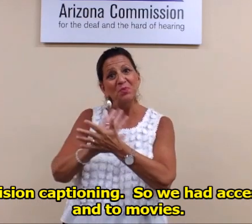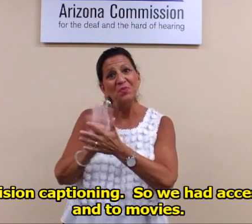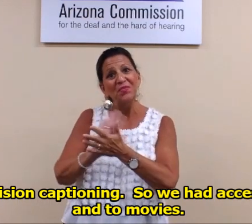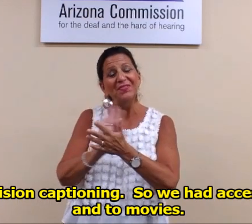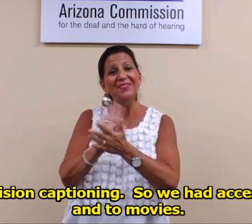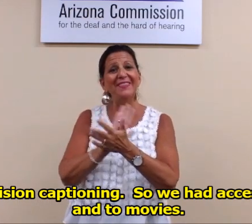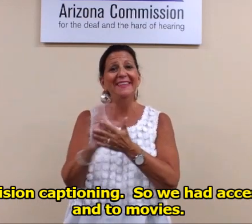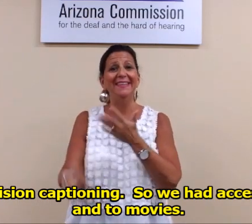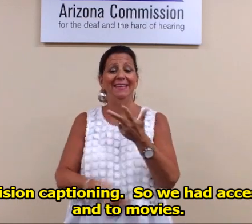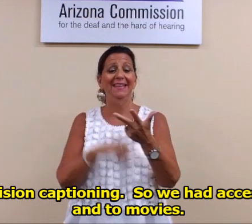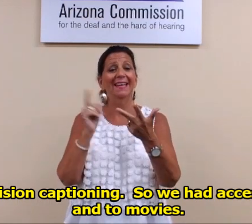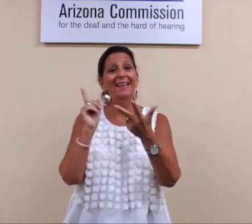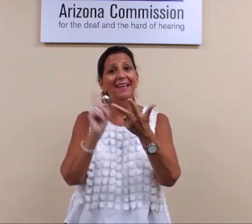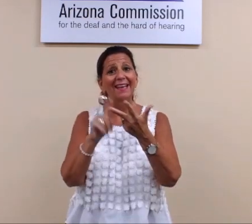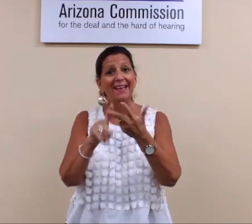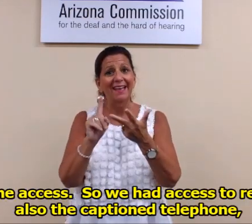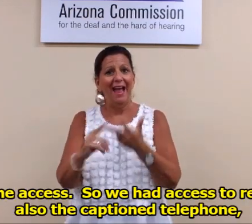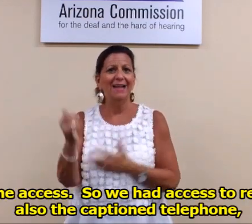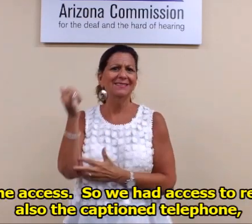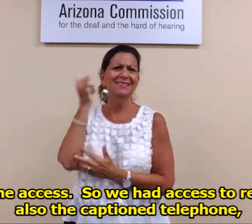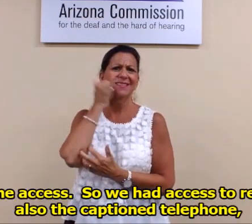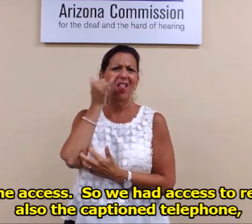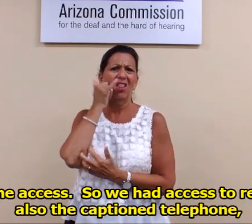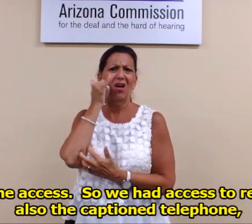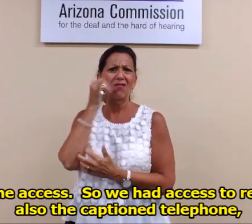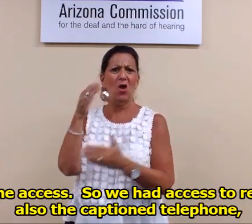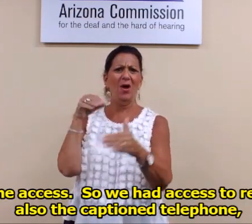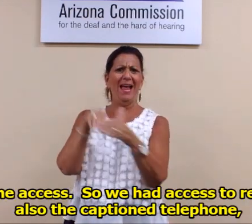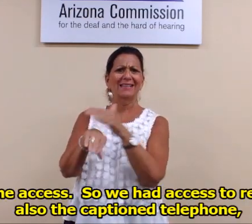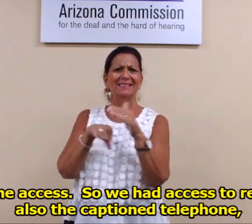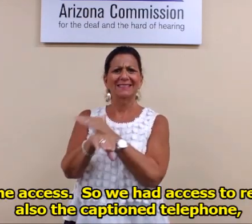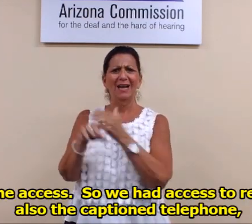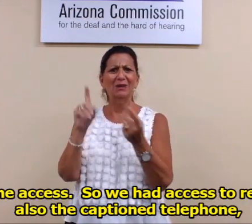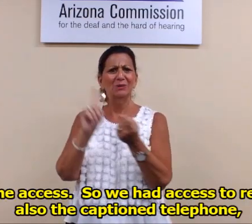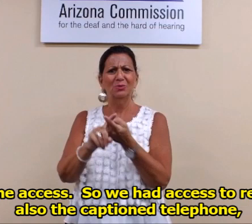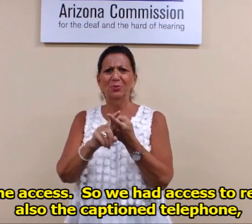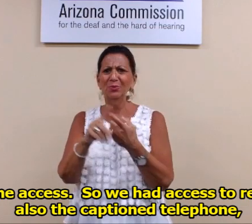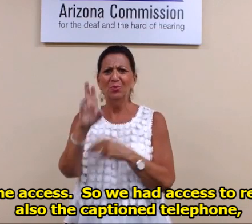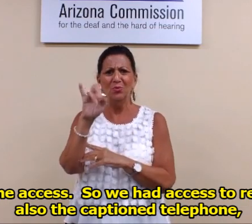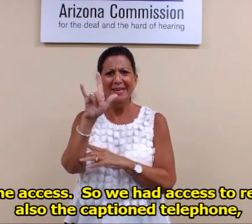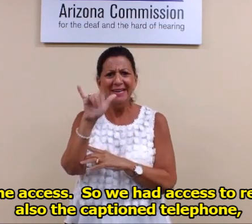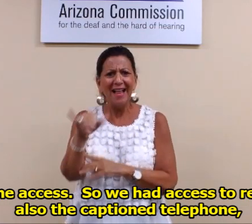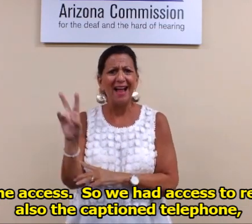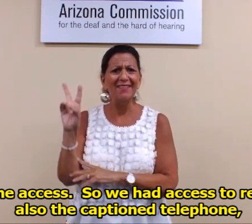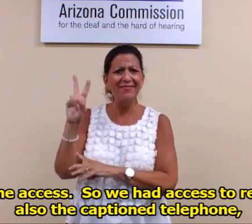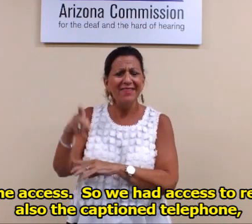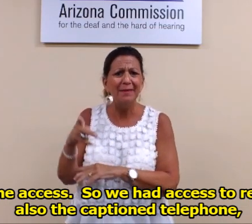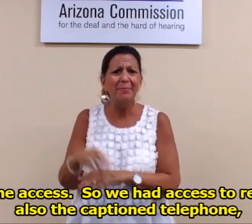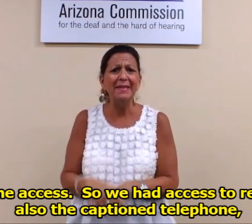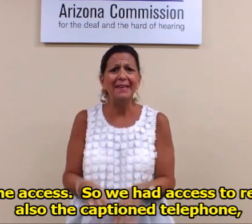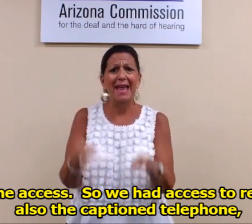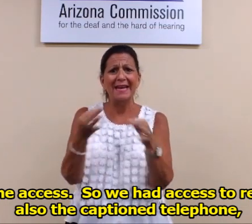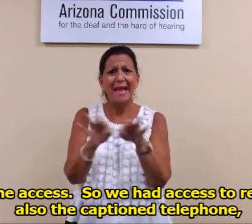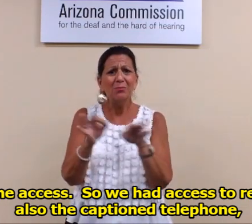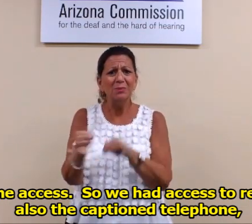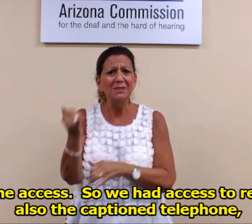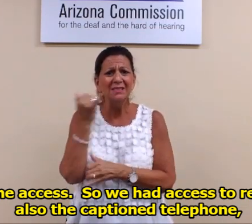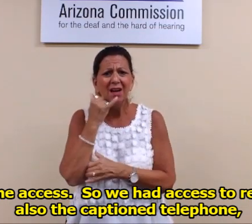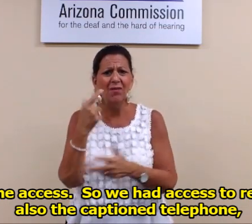to the news and to movies. Third, telephone access. So we had access to relay and VP and